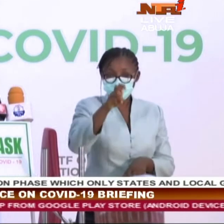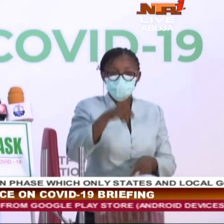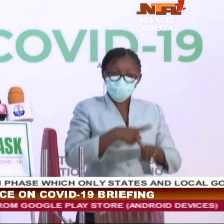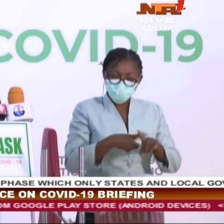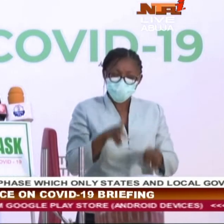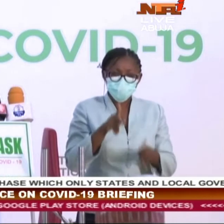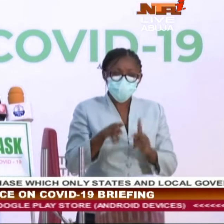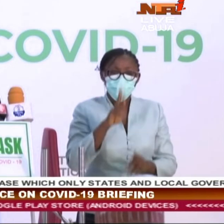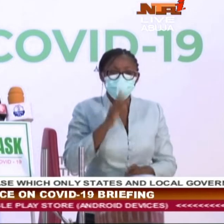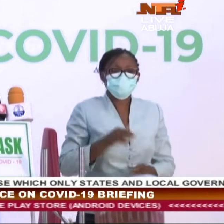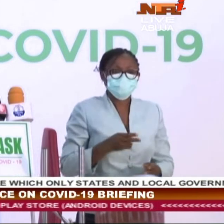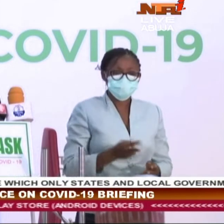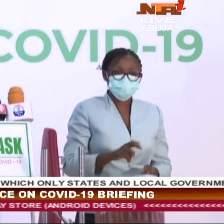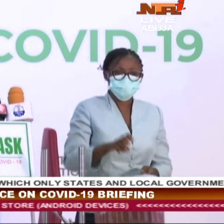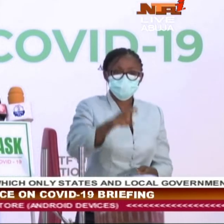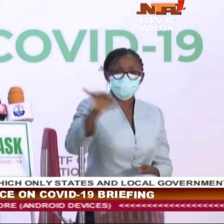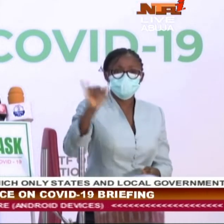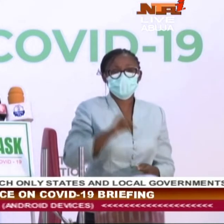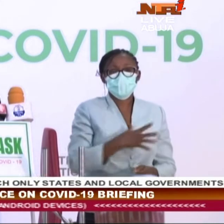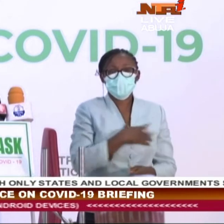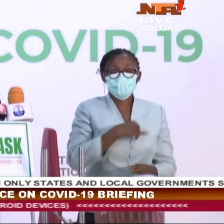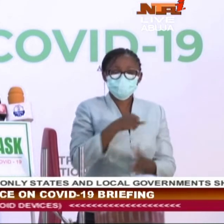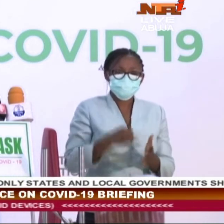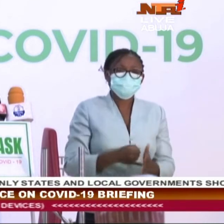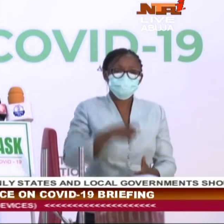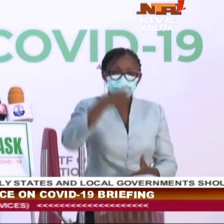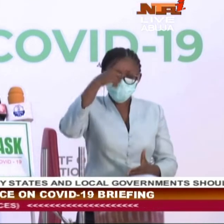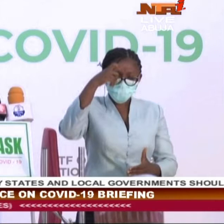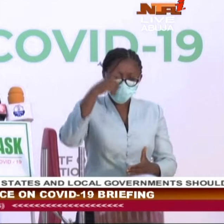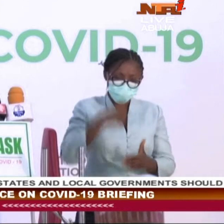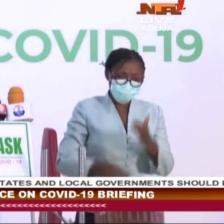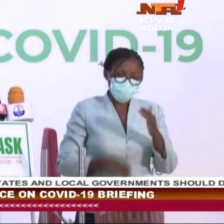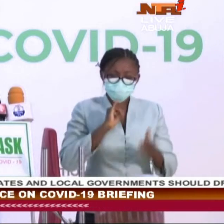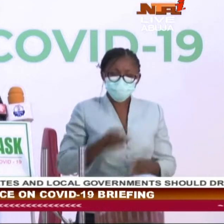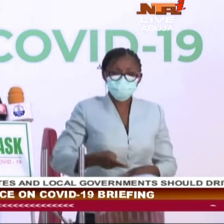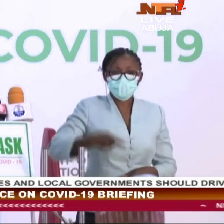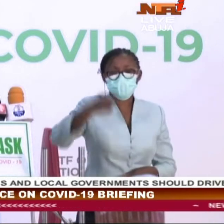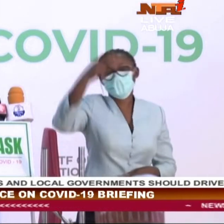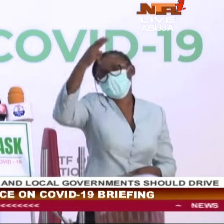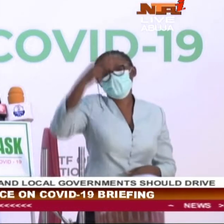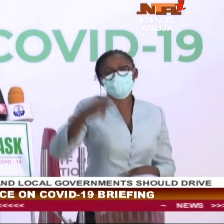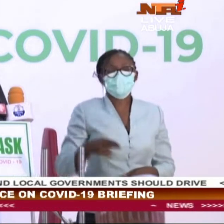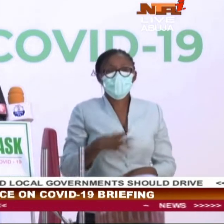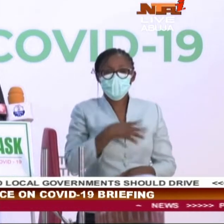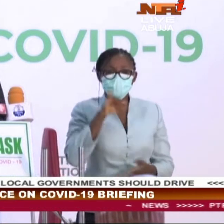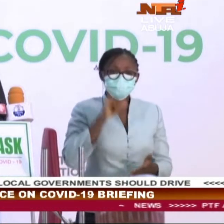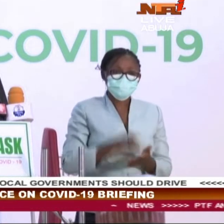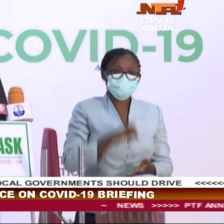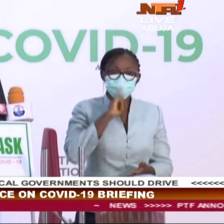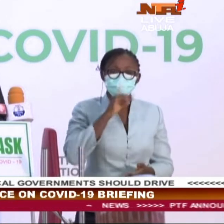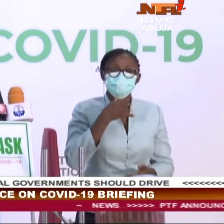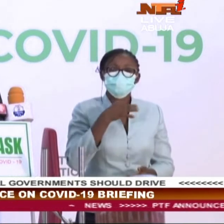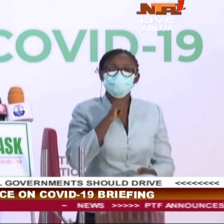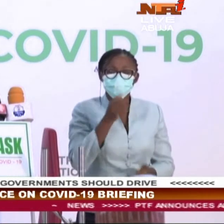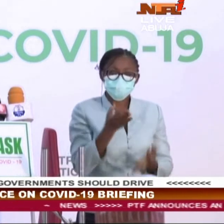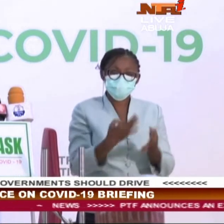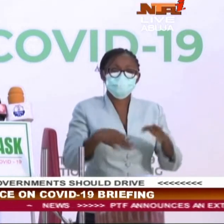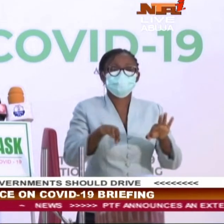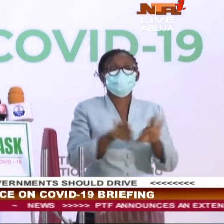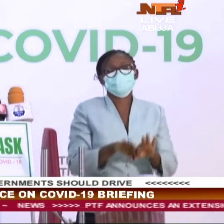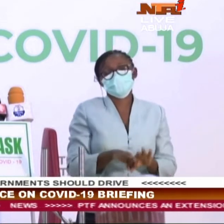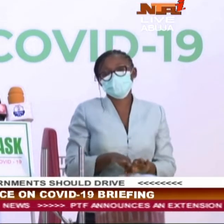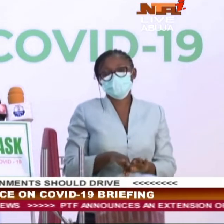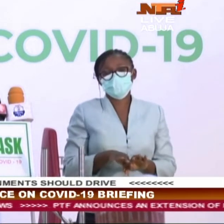People were paying so much to embark on those unnecessary illegal trips.